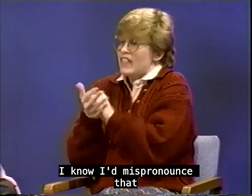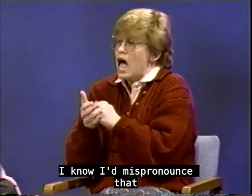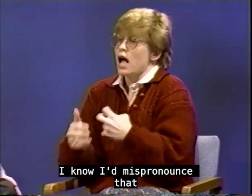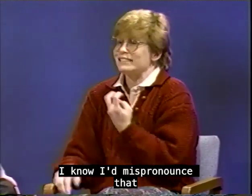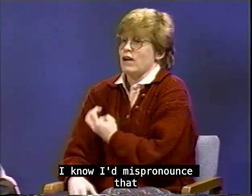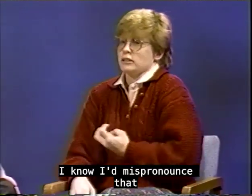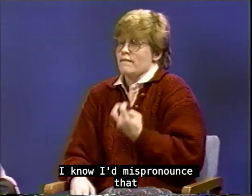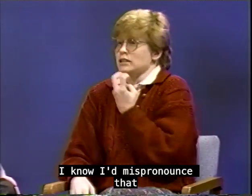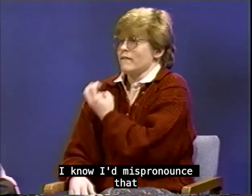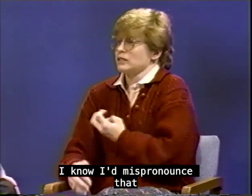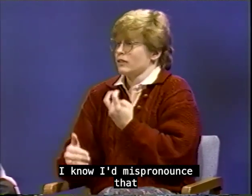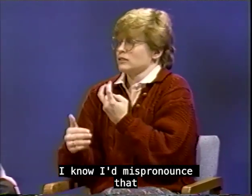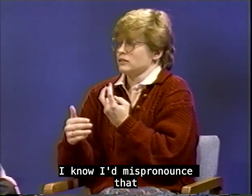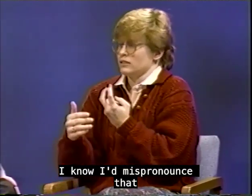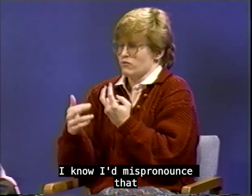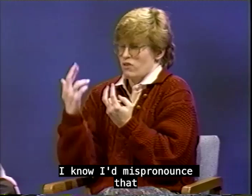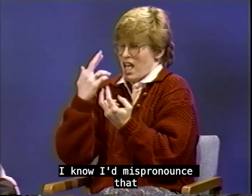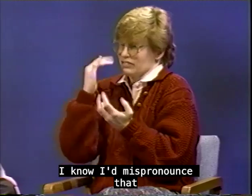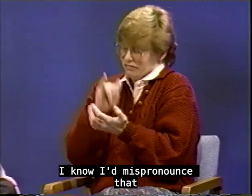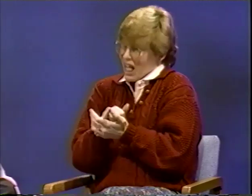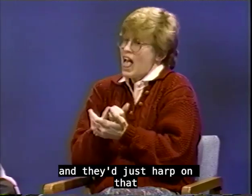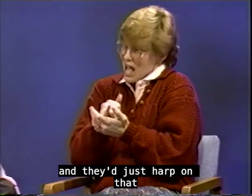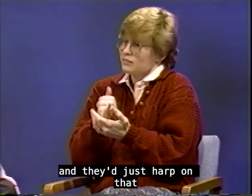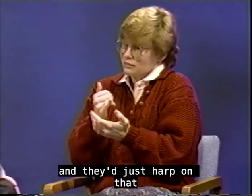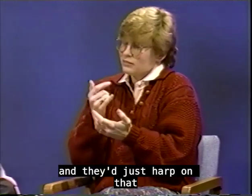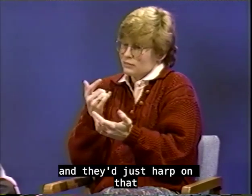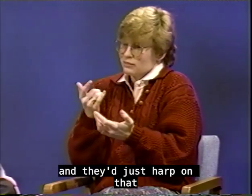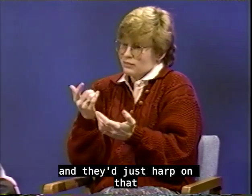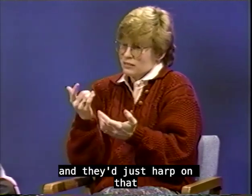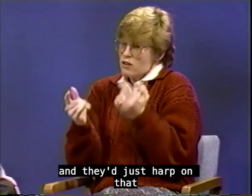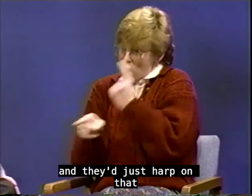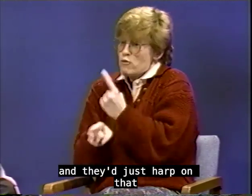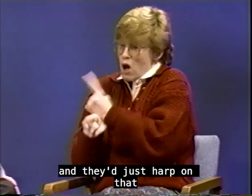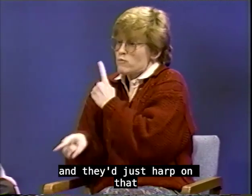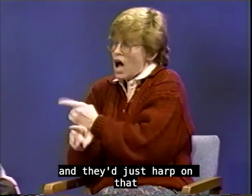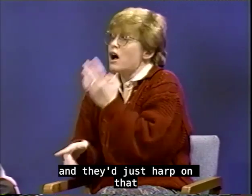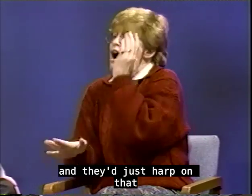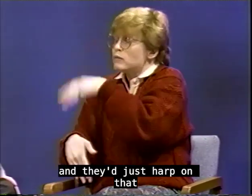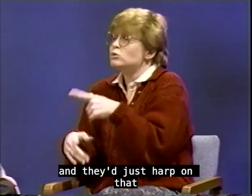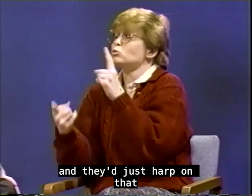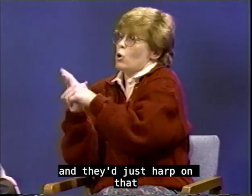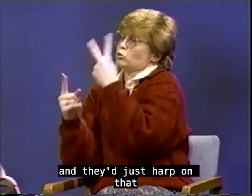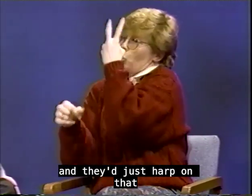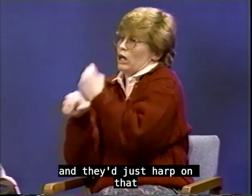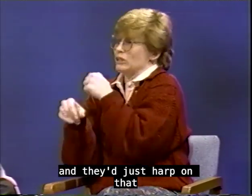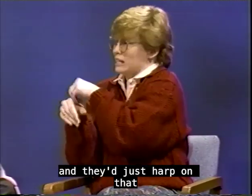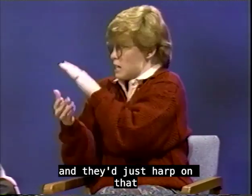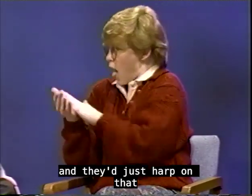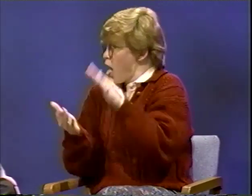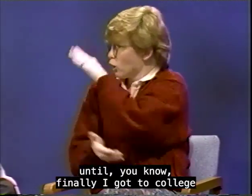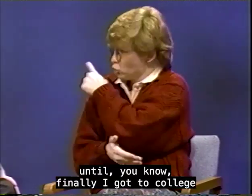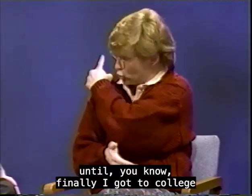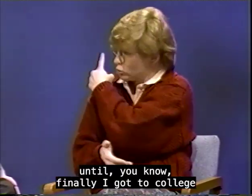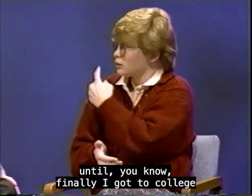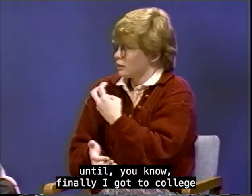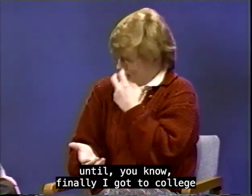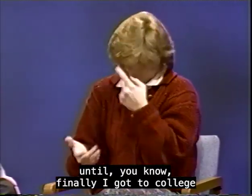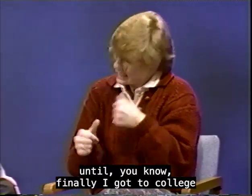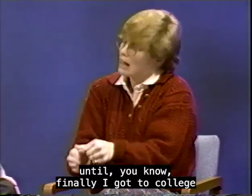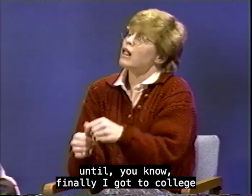and say P instead of B. And they just harp on that again and again and again until, finally I got